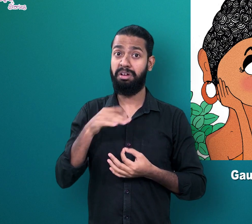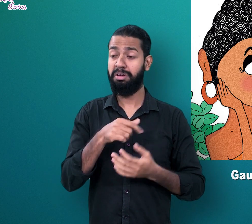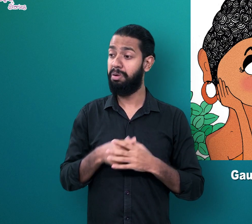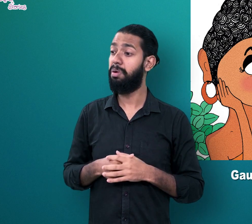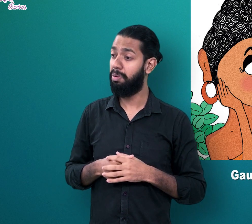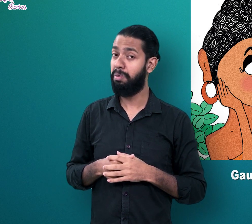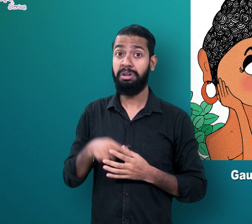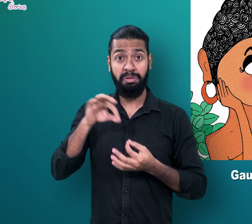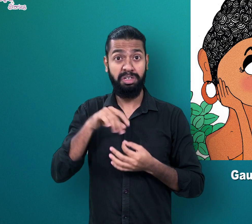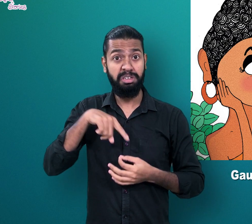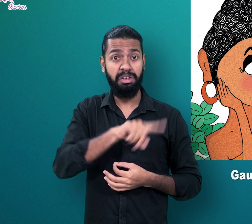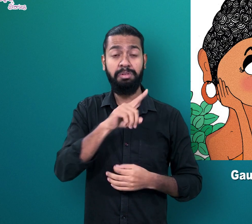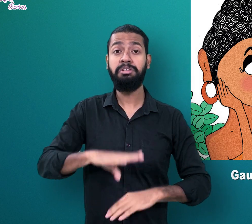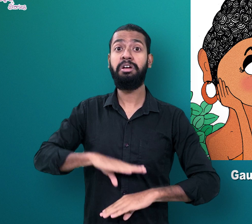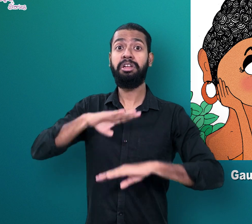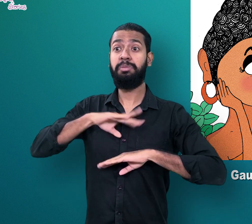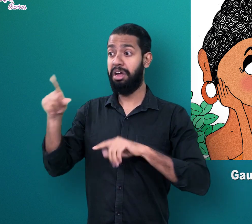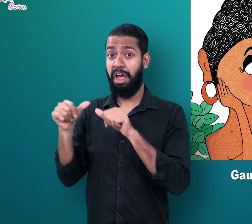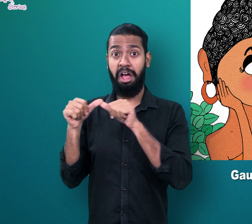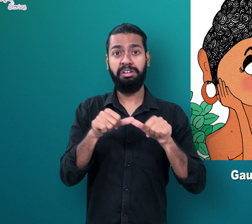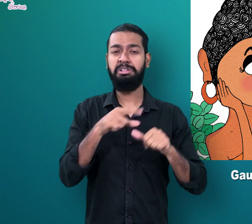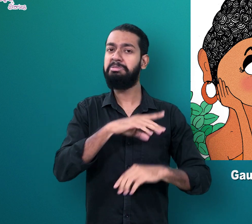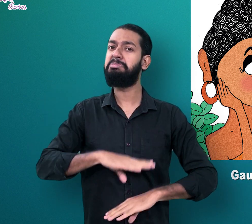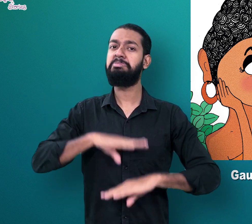Gautama Buddha was not satisfied by this answer.